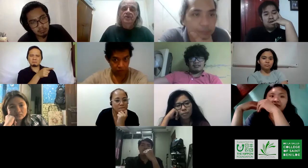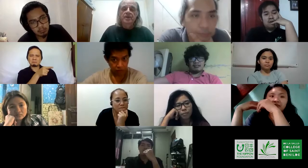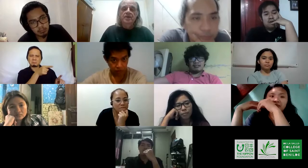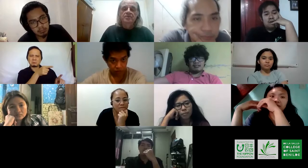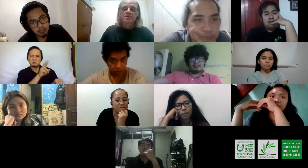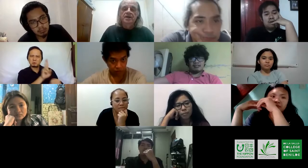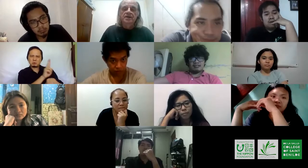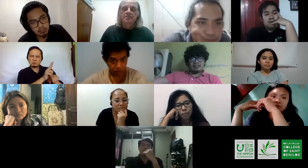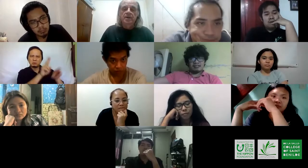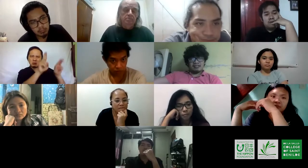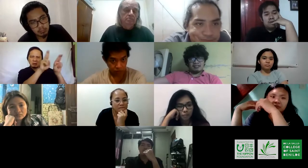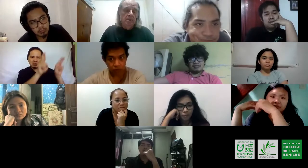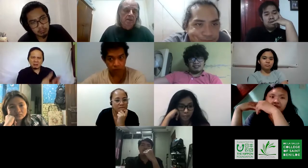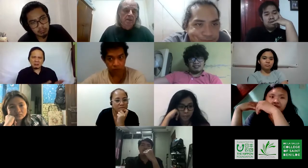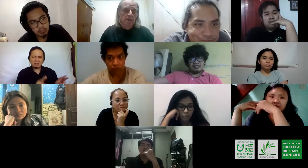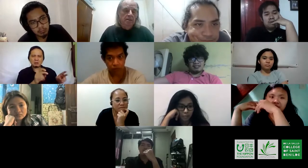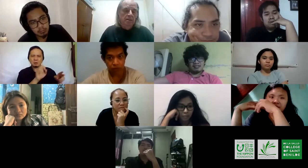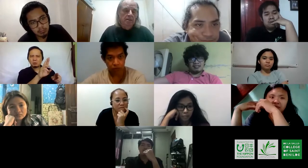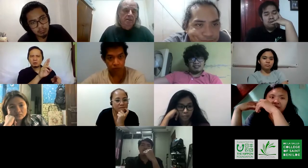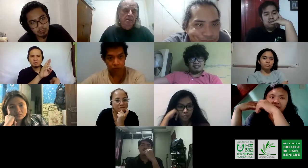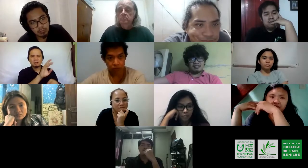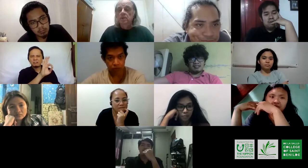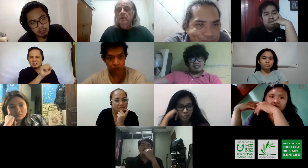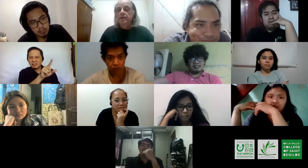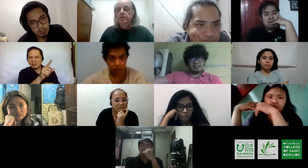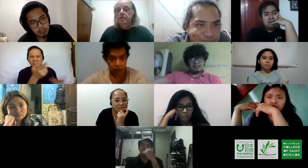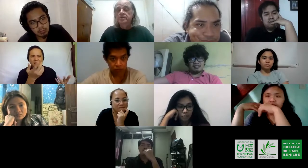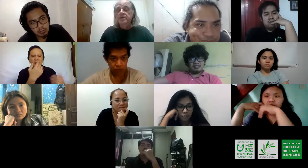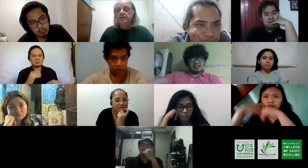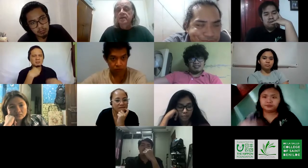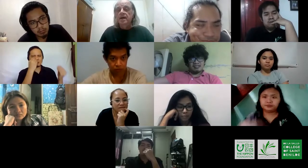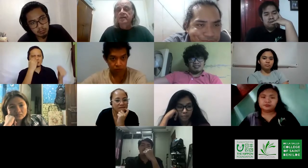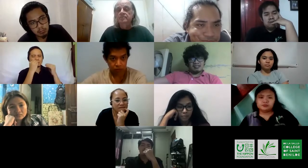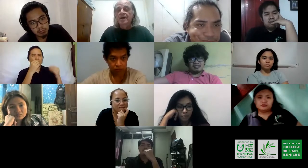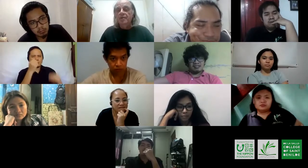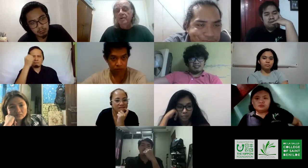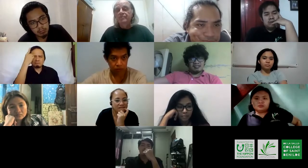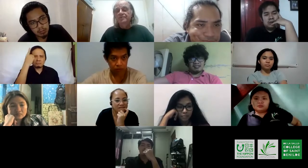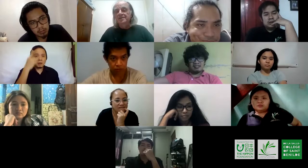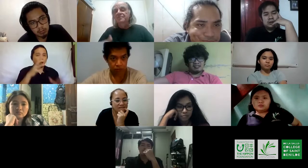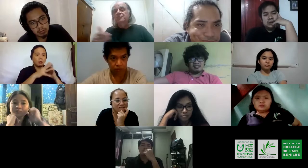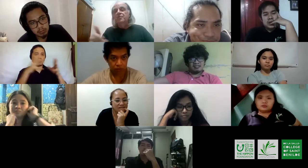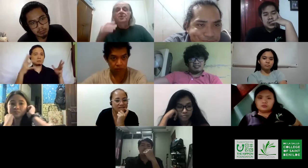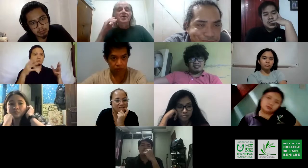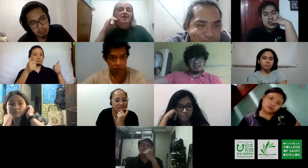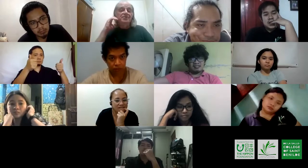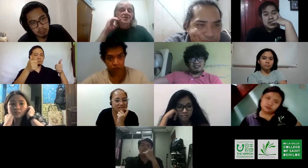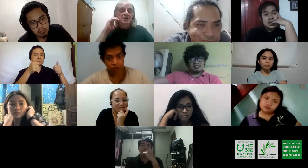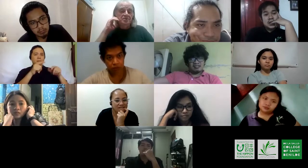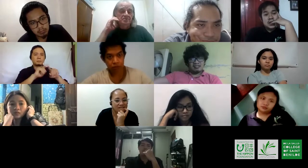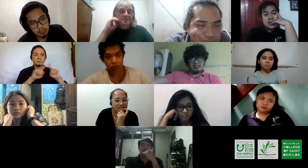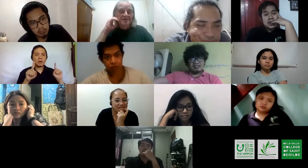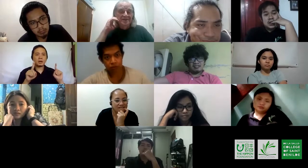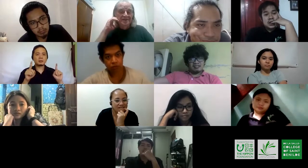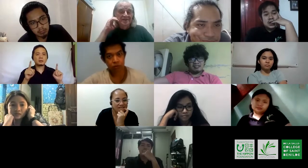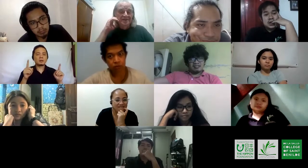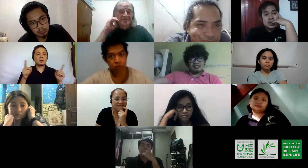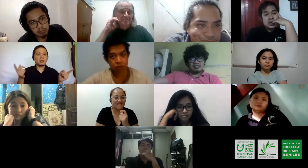or Filipino signs, but it, you know, I could understand a lot. However, informal